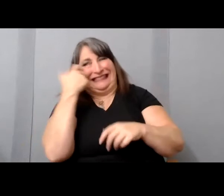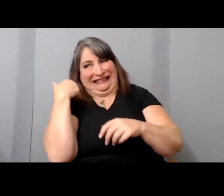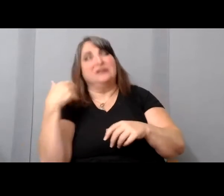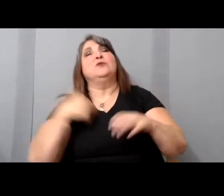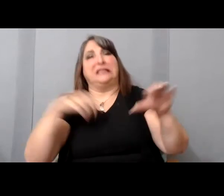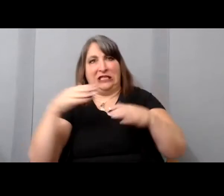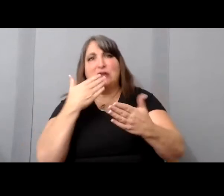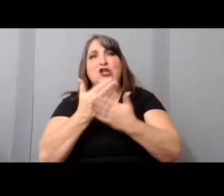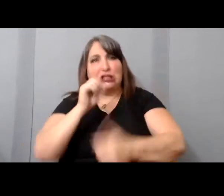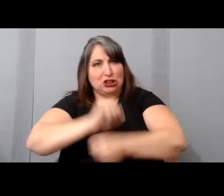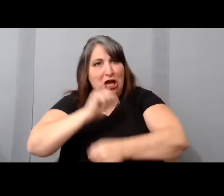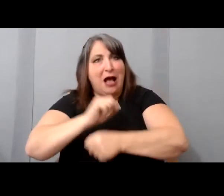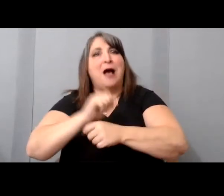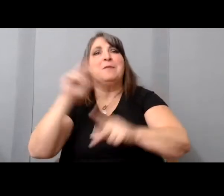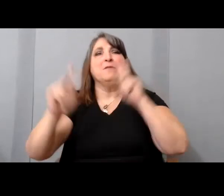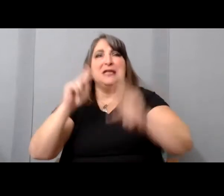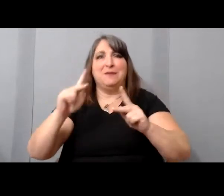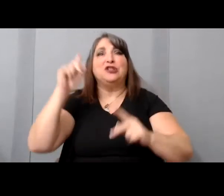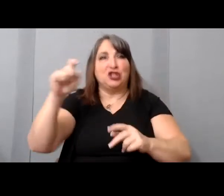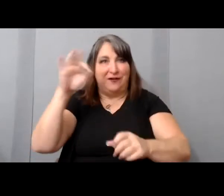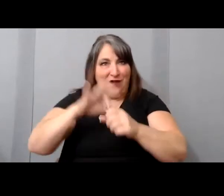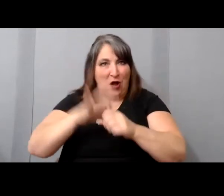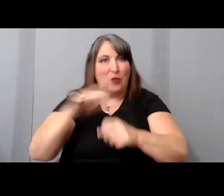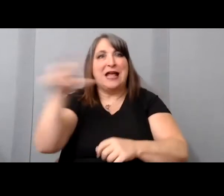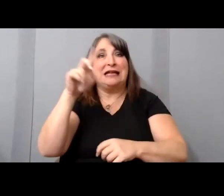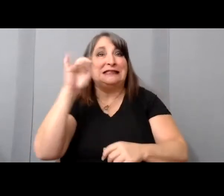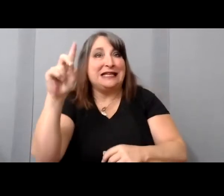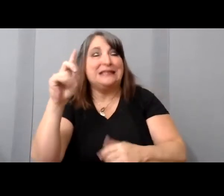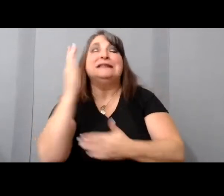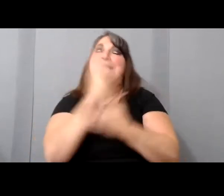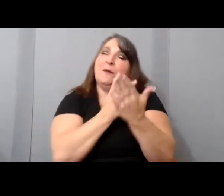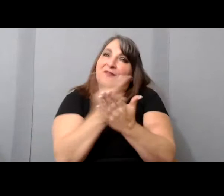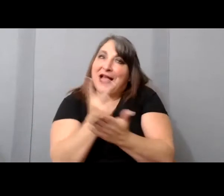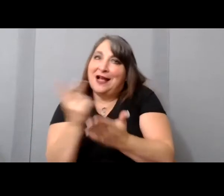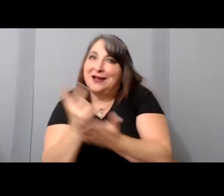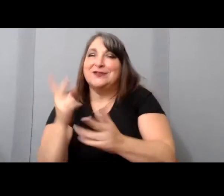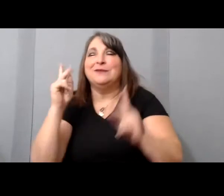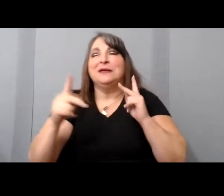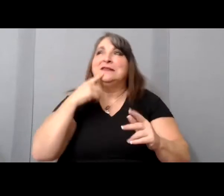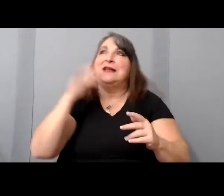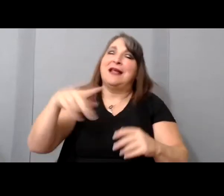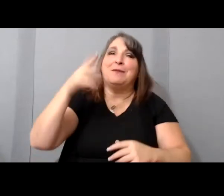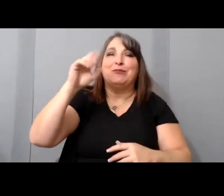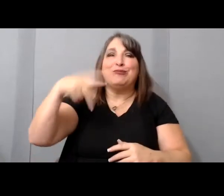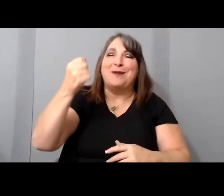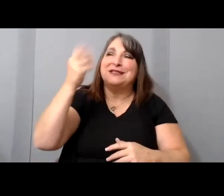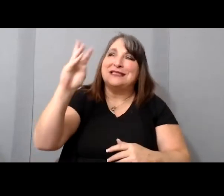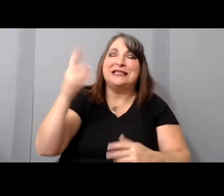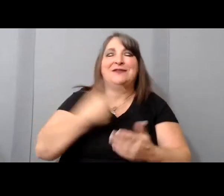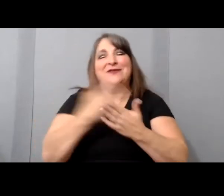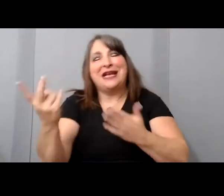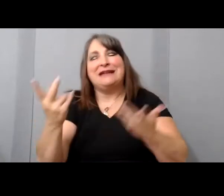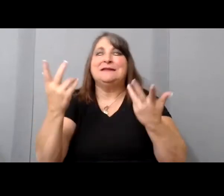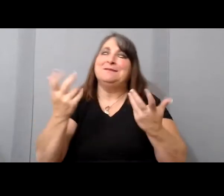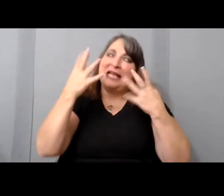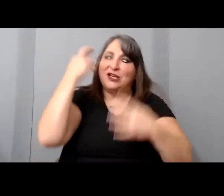Those folks who should be voting did. We had some failures, and people look at that in Prop 16 and some others, and there are a host of reasons why